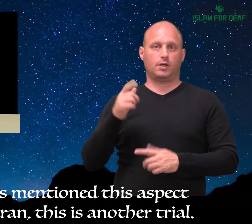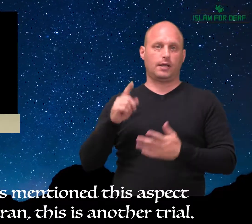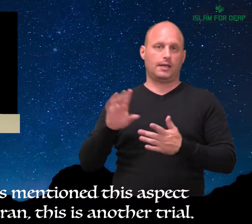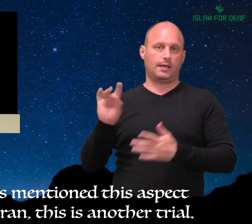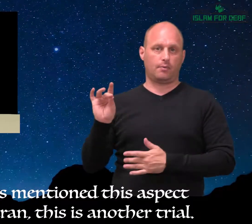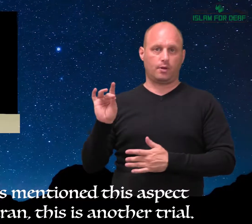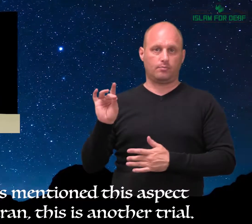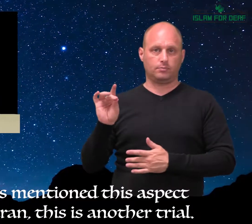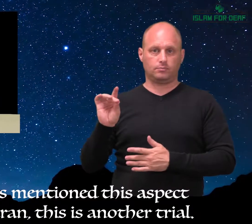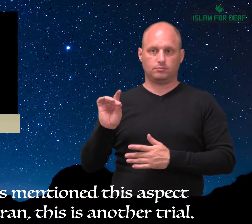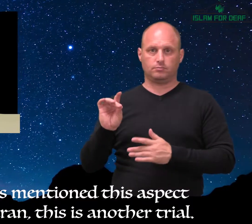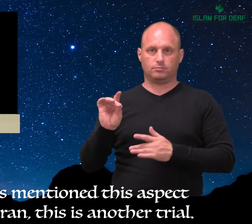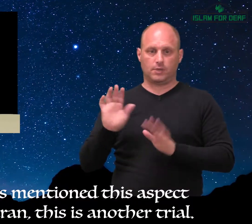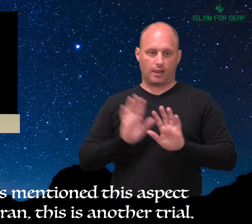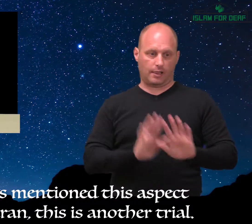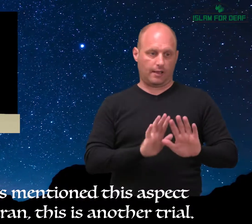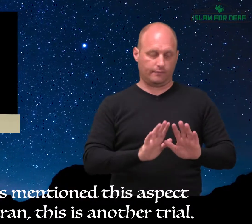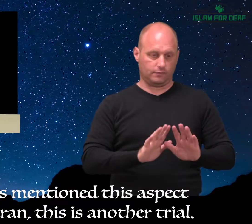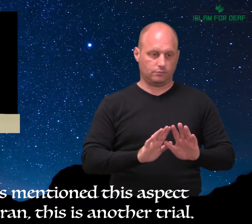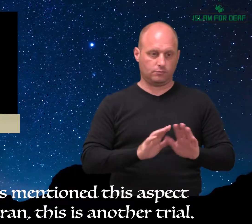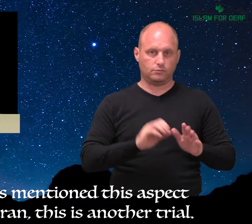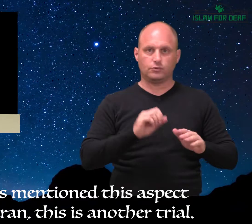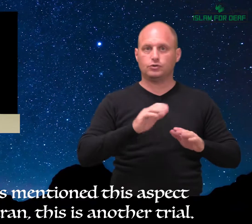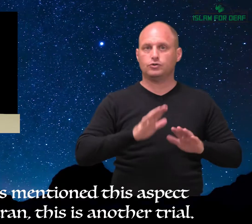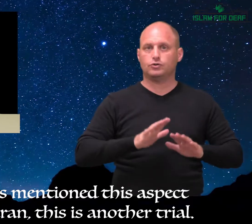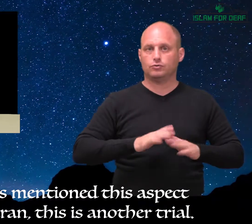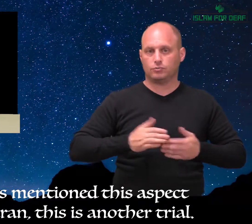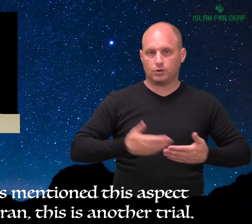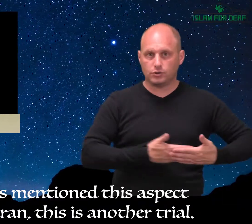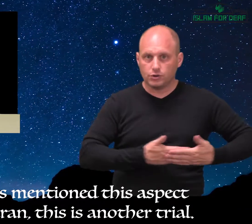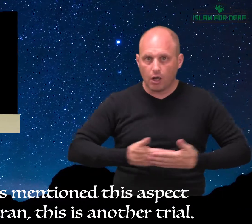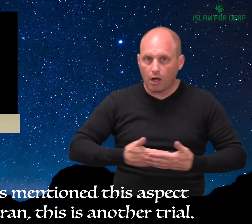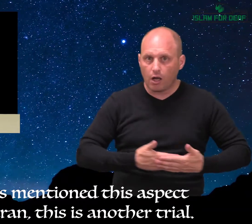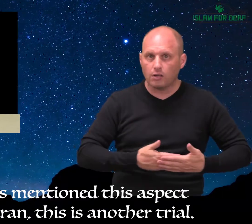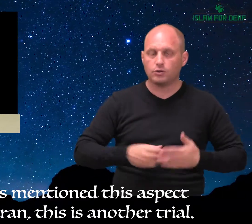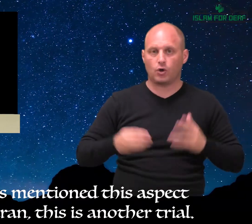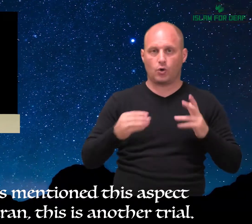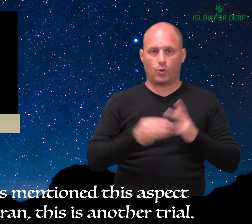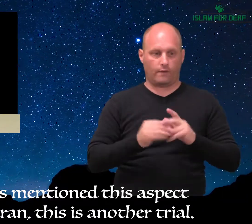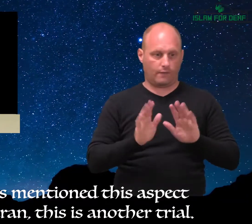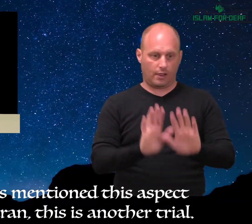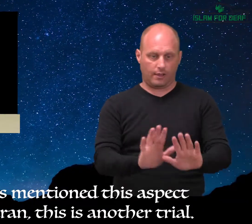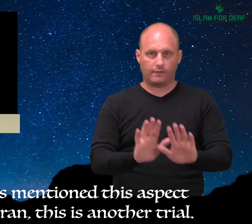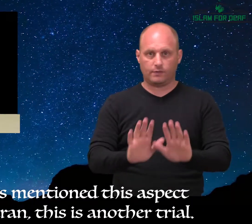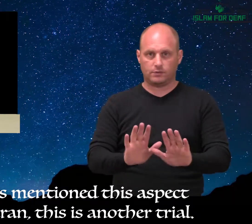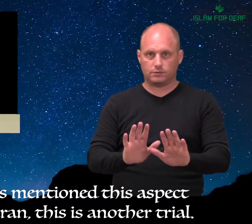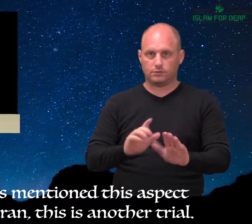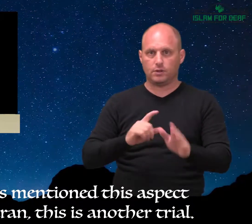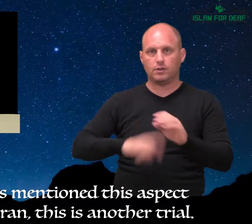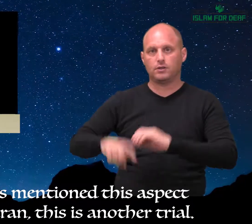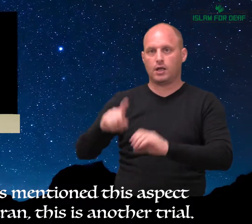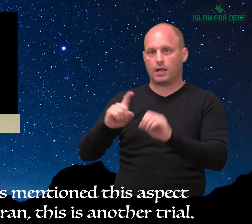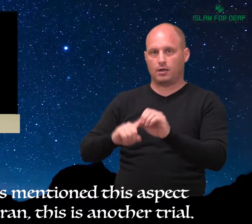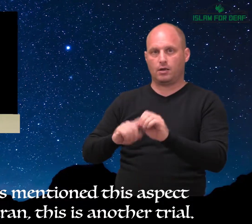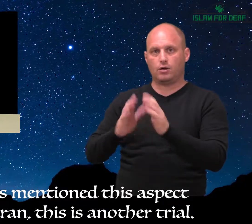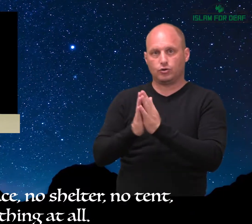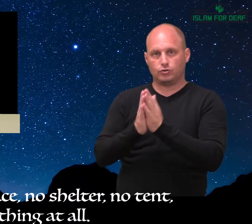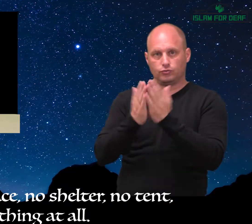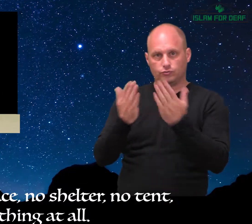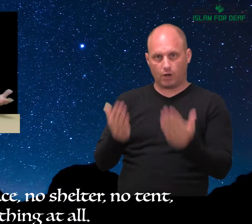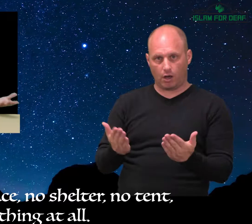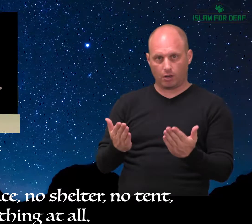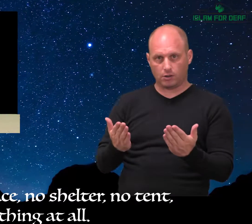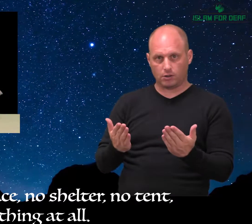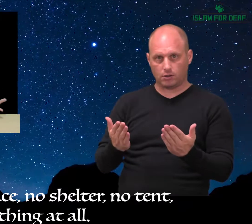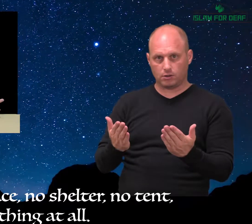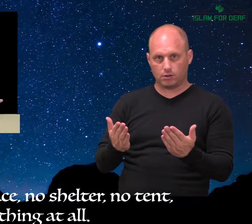And Allah, God has mentioned this aspect also in the Quran. This is another trial. He